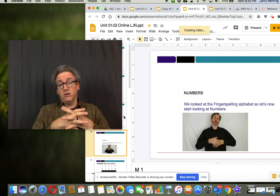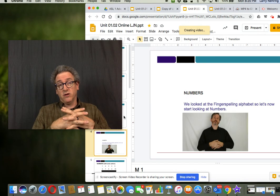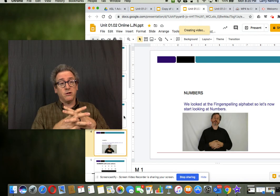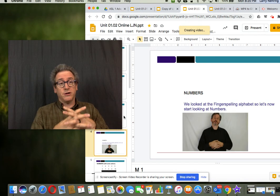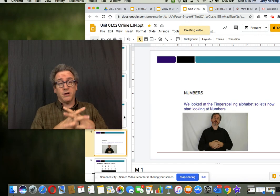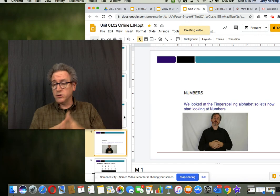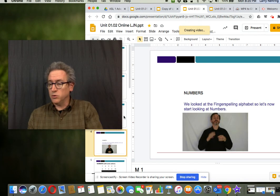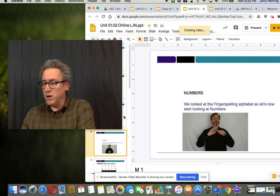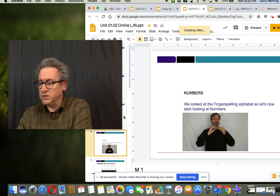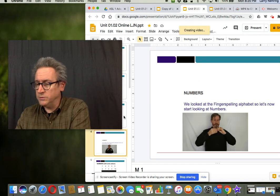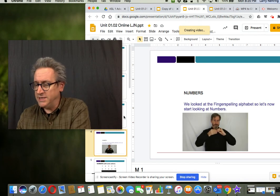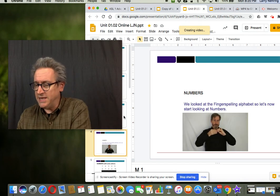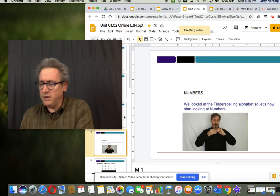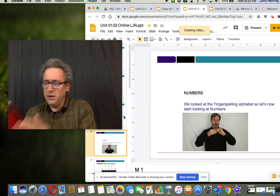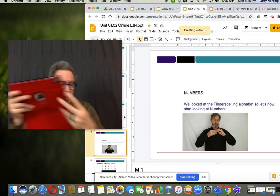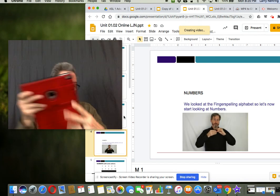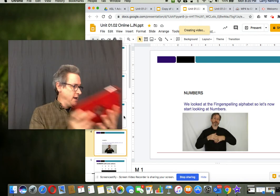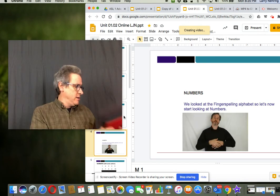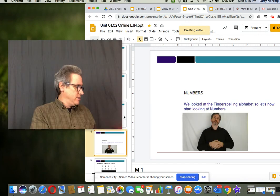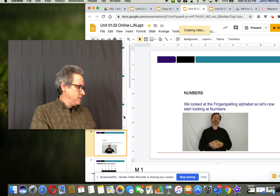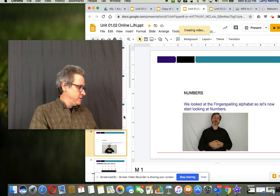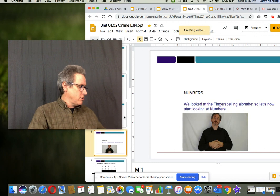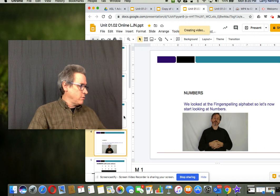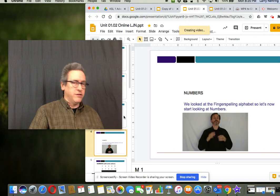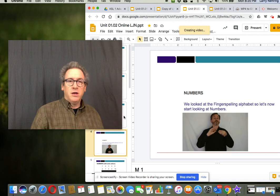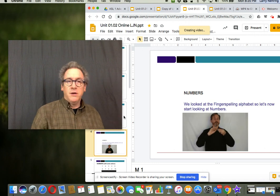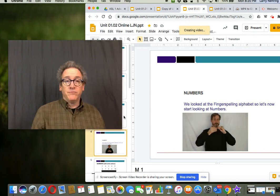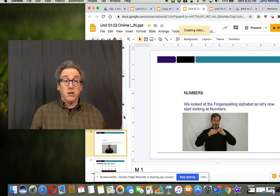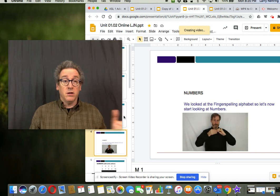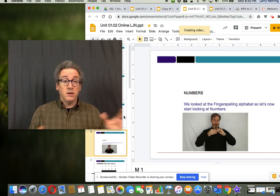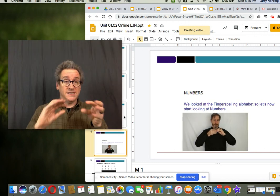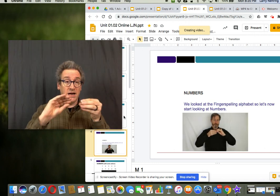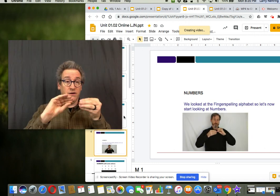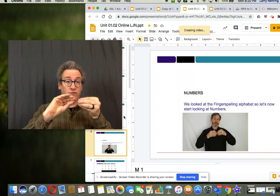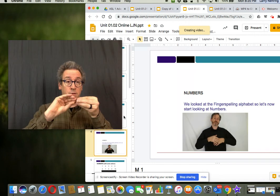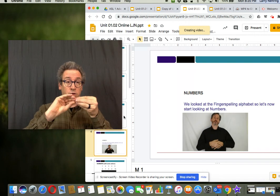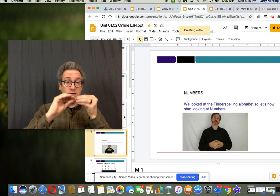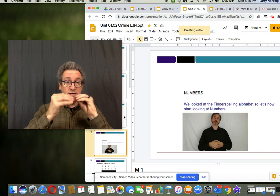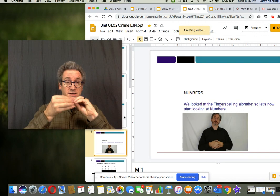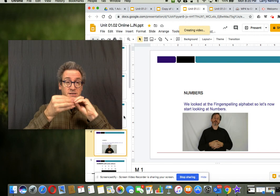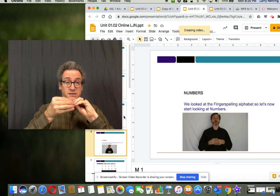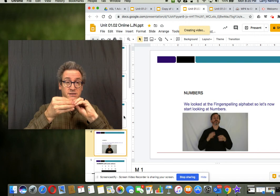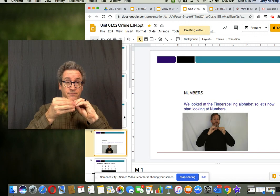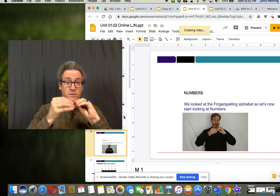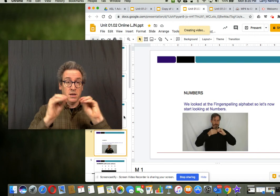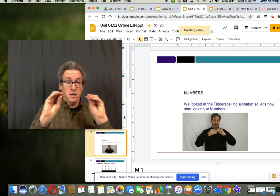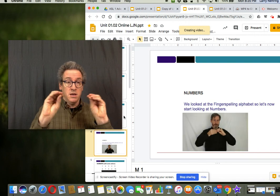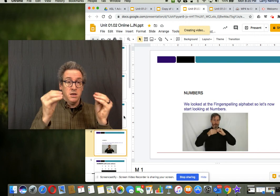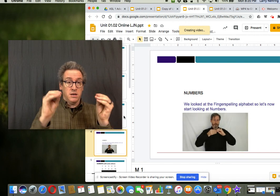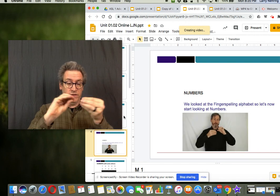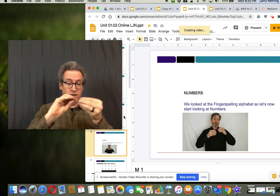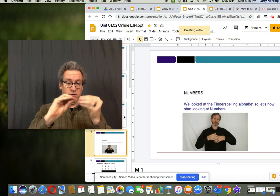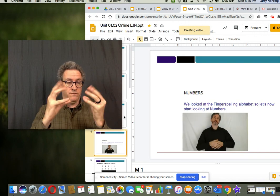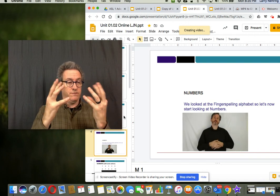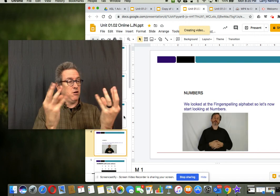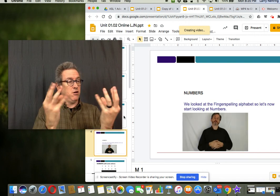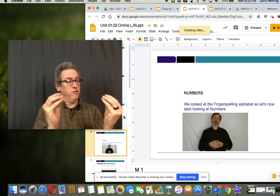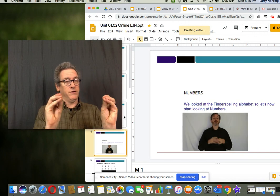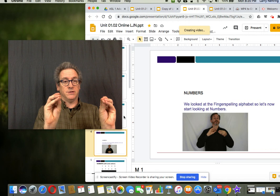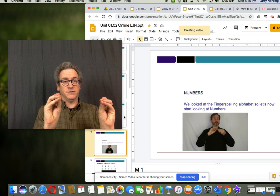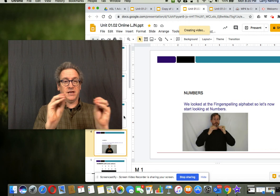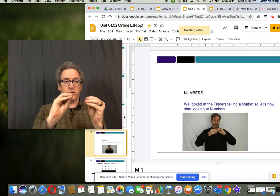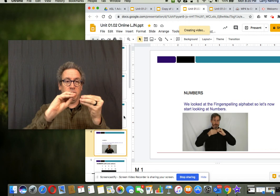about the cardinal numbers 1 to 10, and start with the sign for number is this. Kind of like you've got